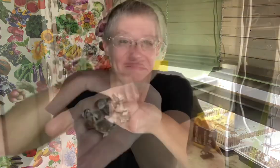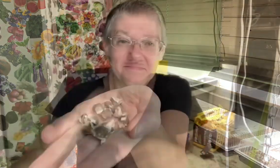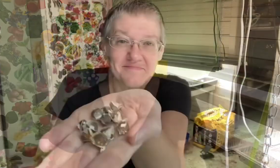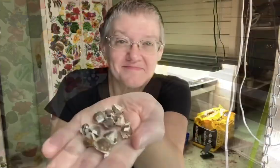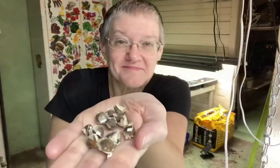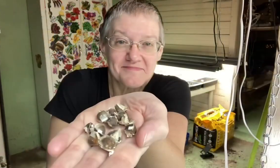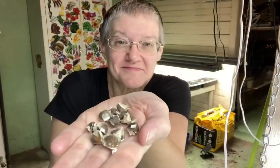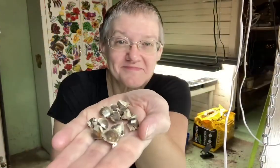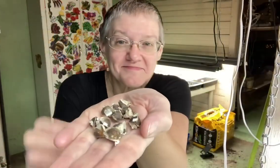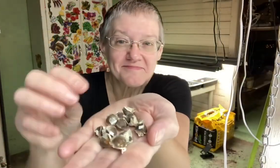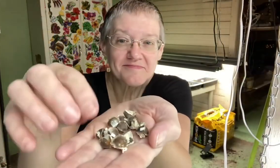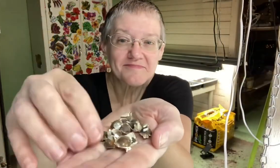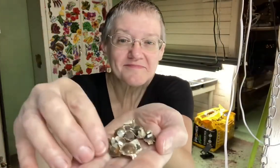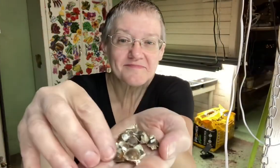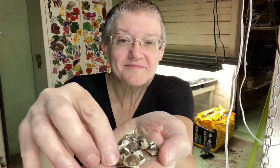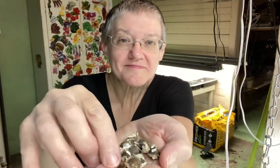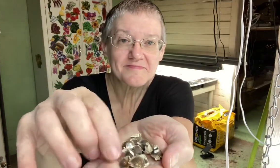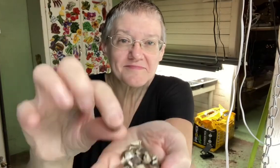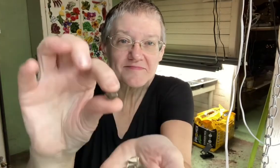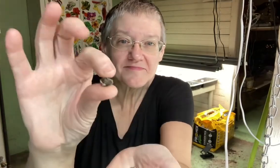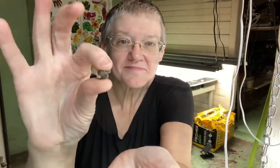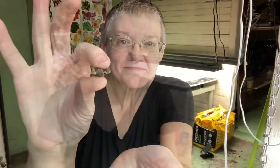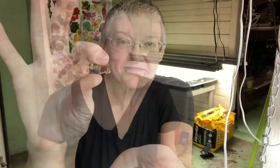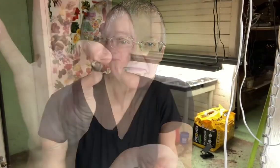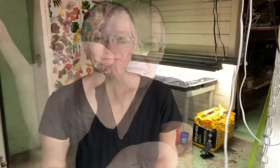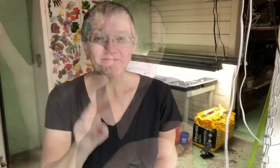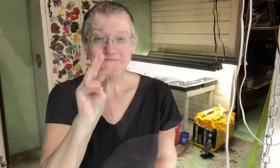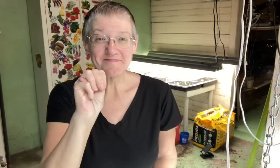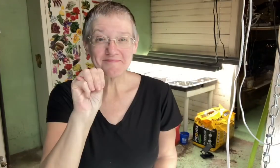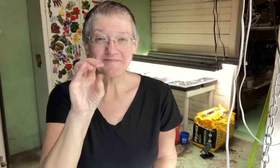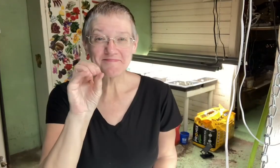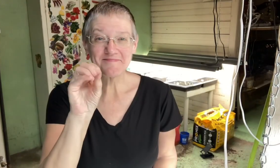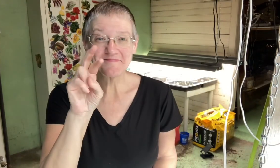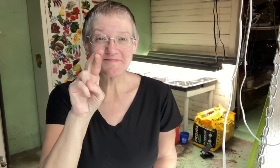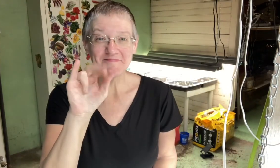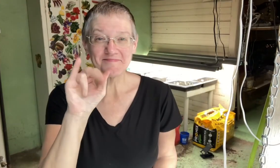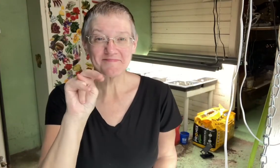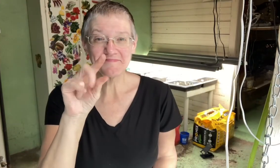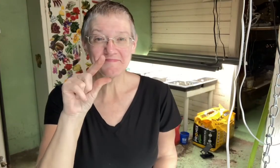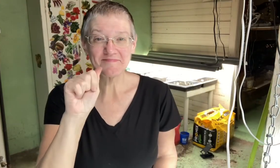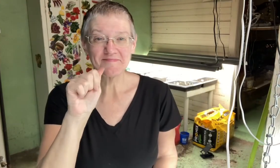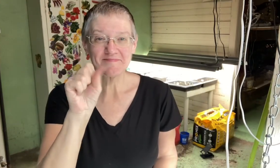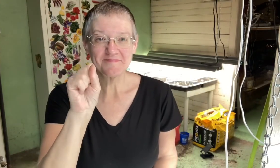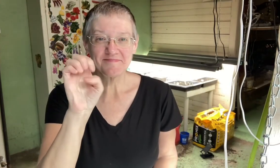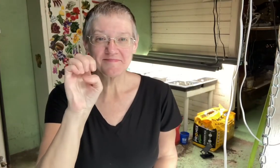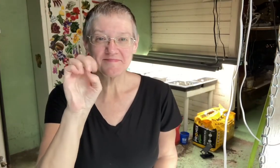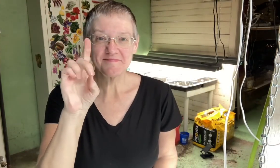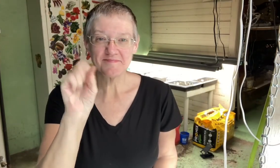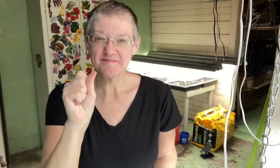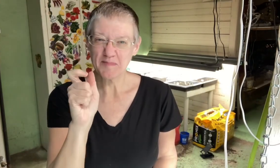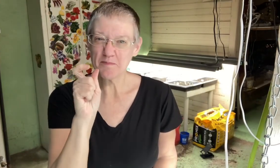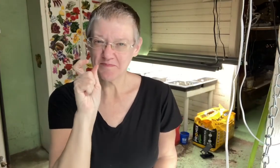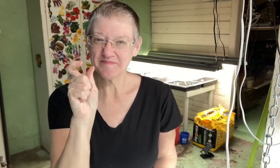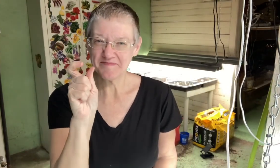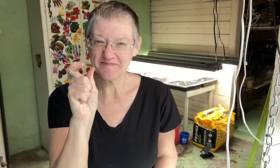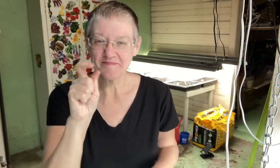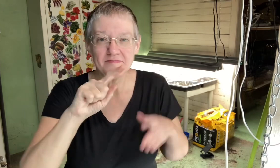We're going to start them indoors. Here's what they look like. Now moringa seeds